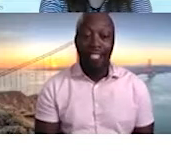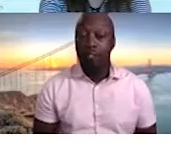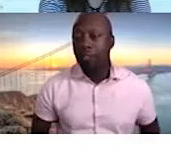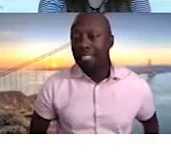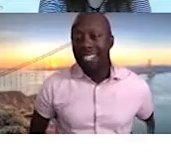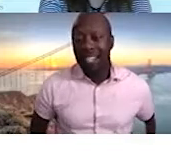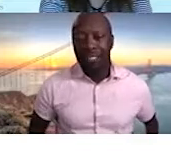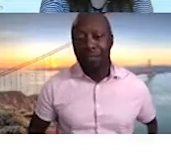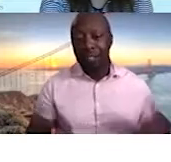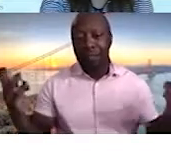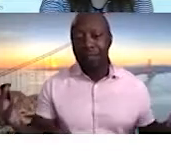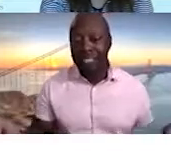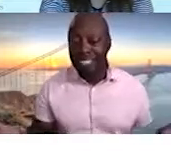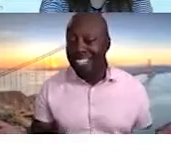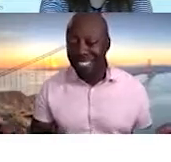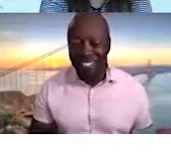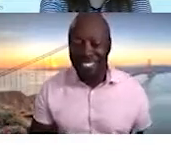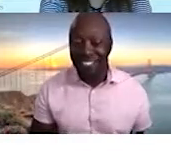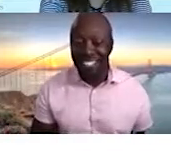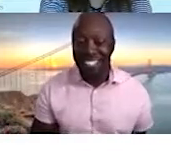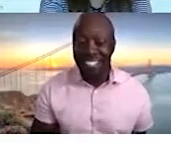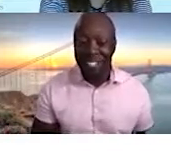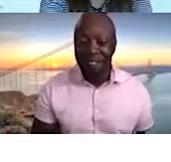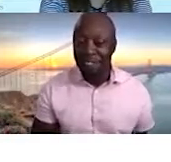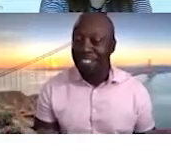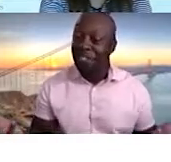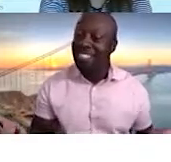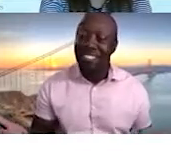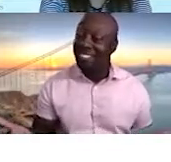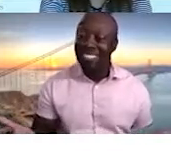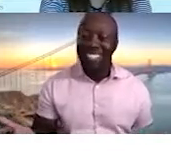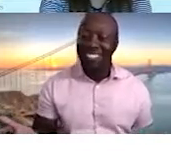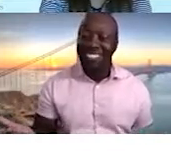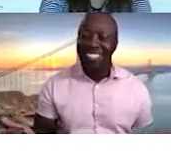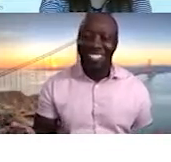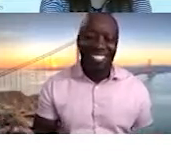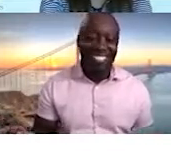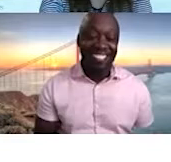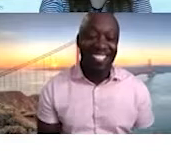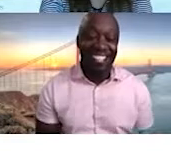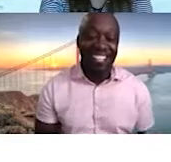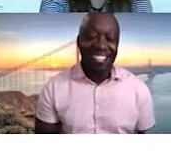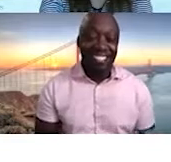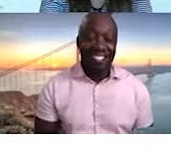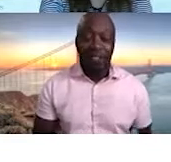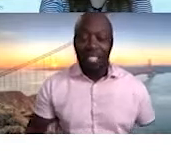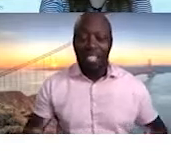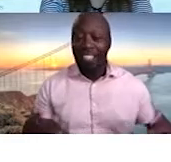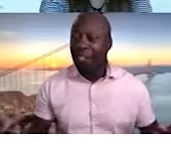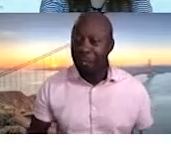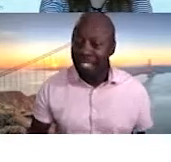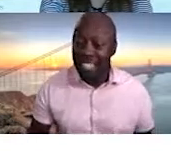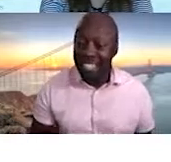I don't know sign language. Well, we basically answered this already because you don't need to know sign language because we're